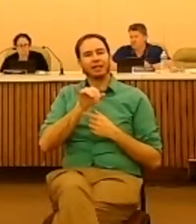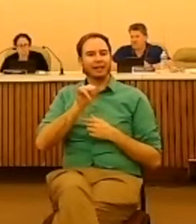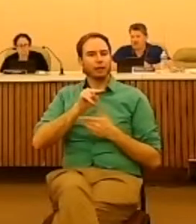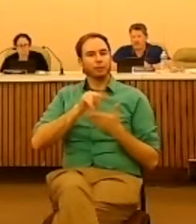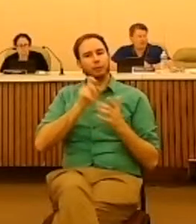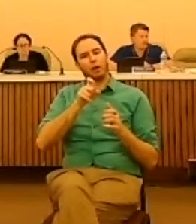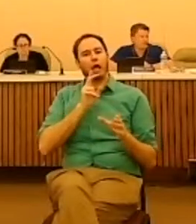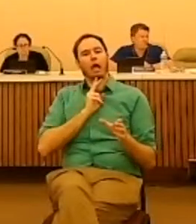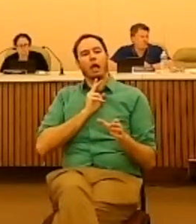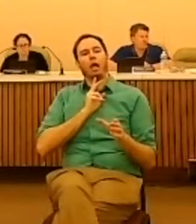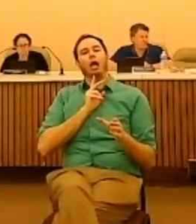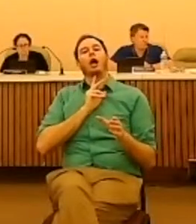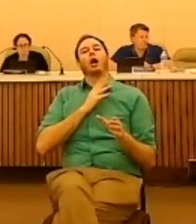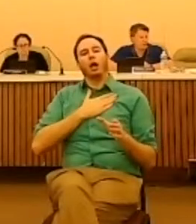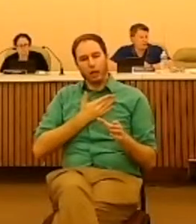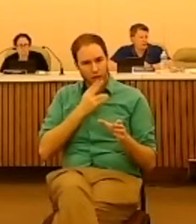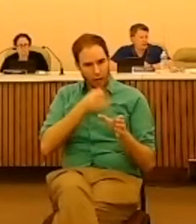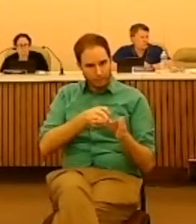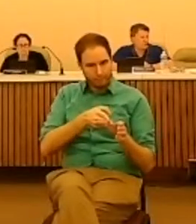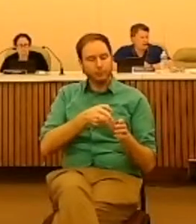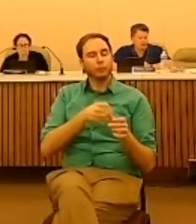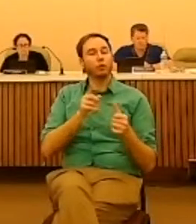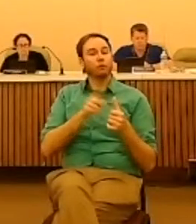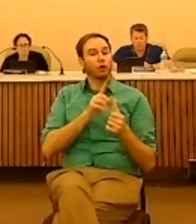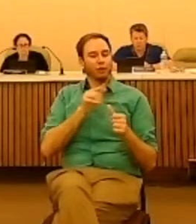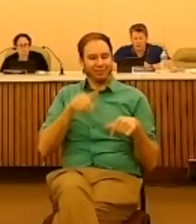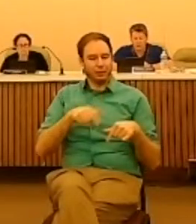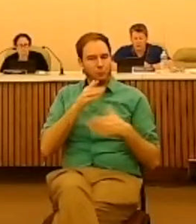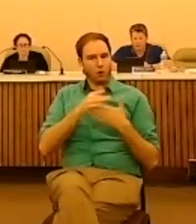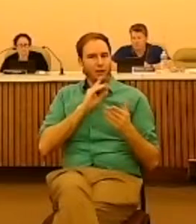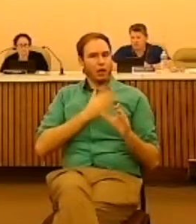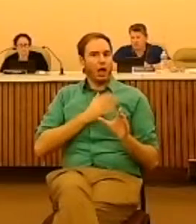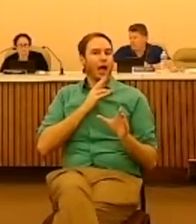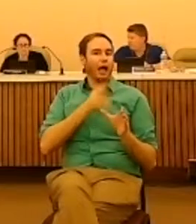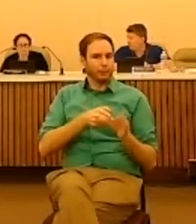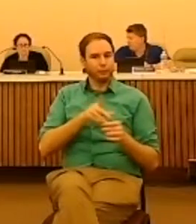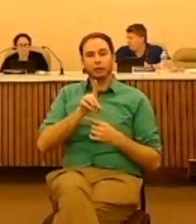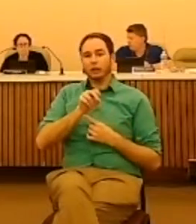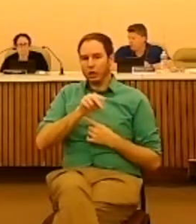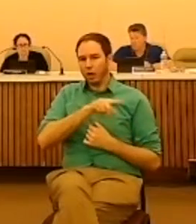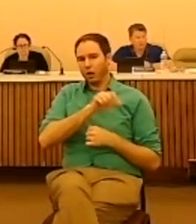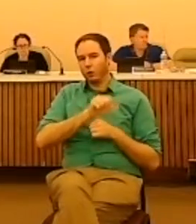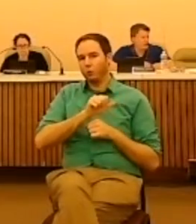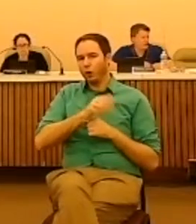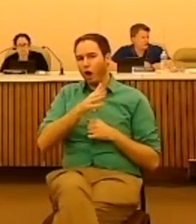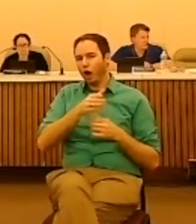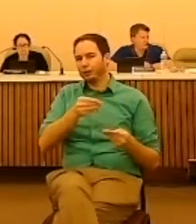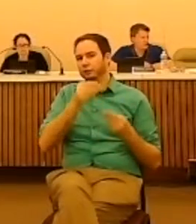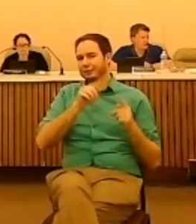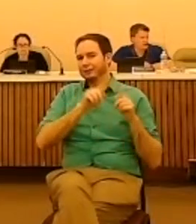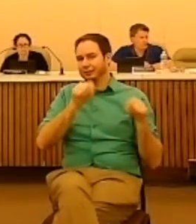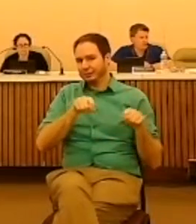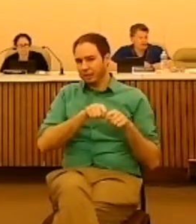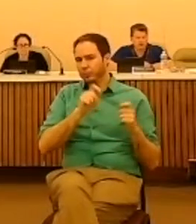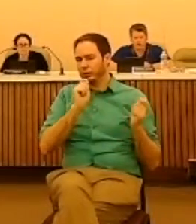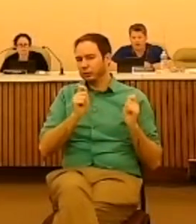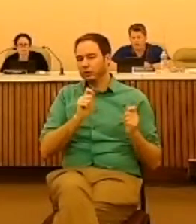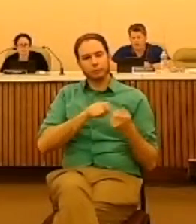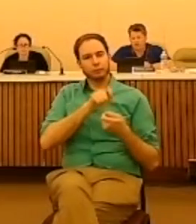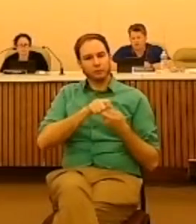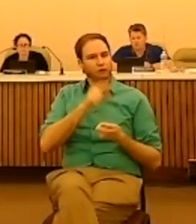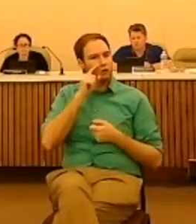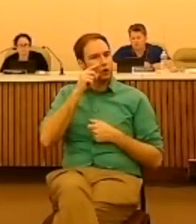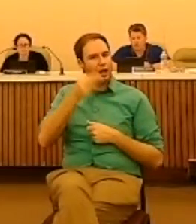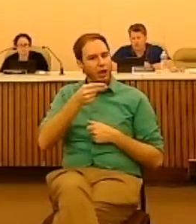is officially opting into the program. Don is working on, he took the template and he's making it specific to Henrietta. He'll have